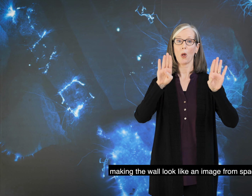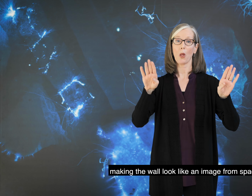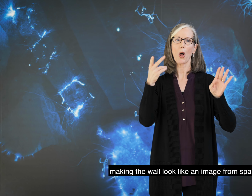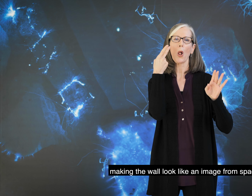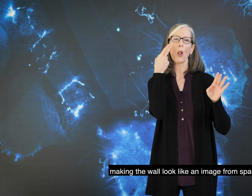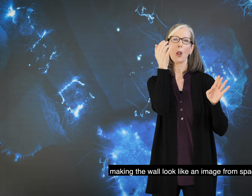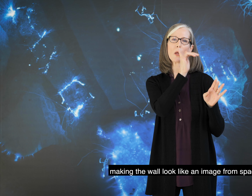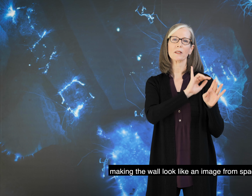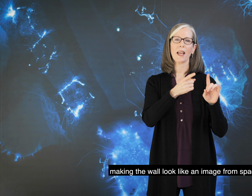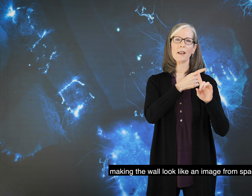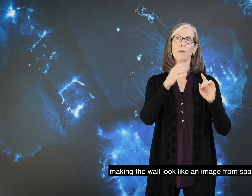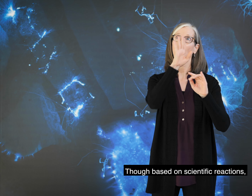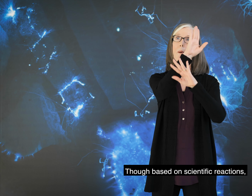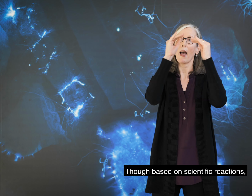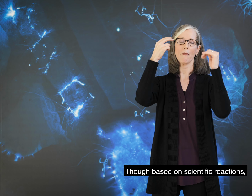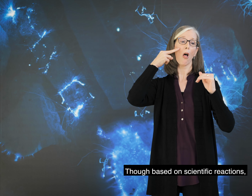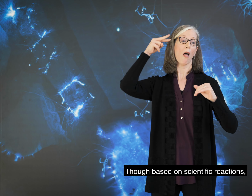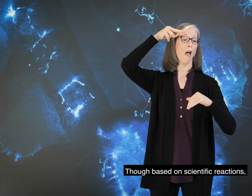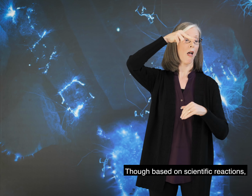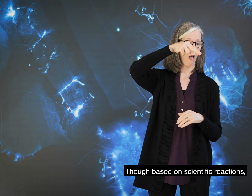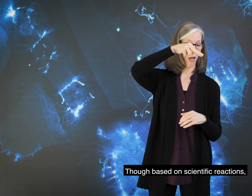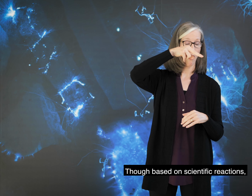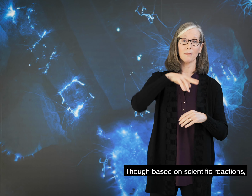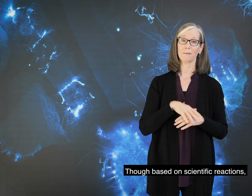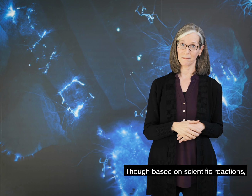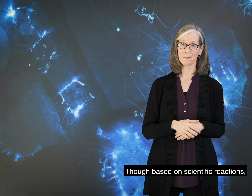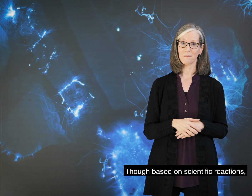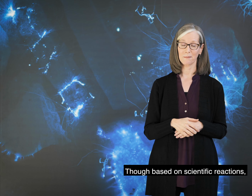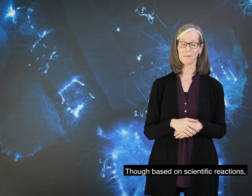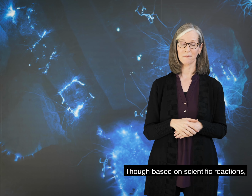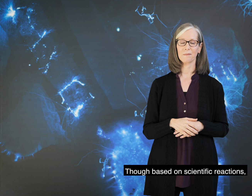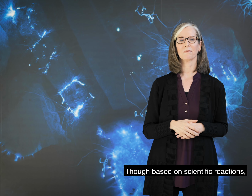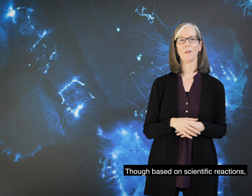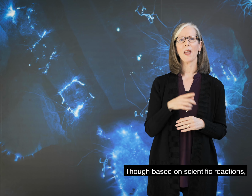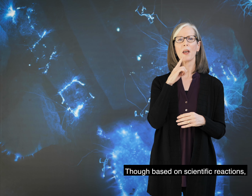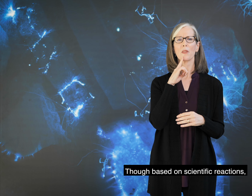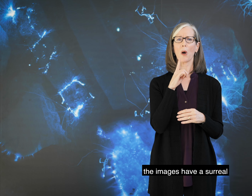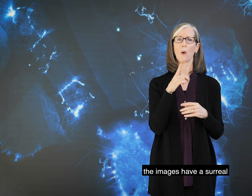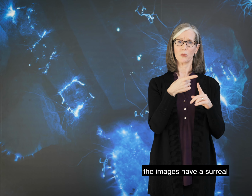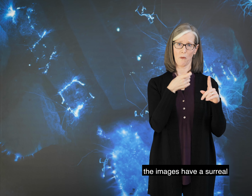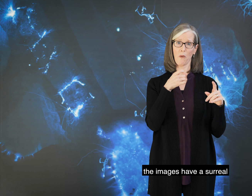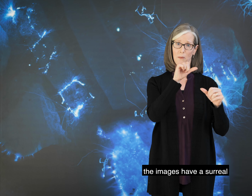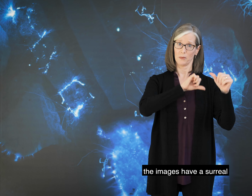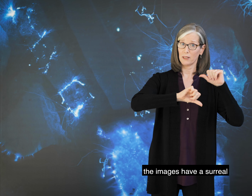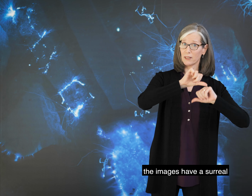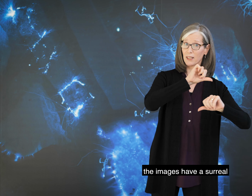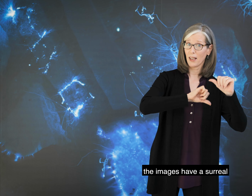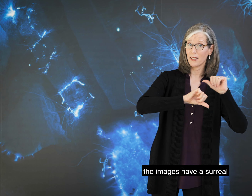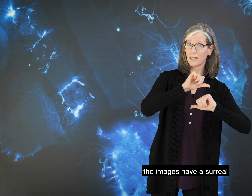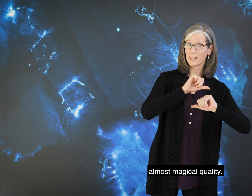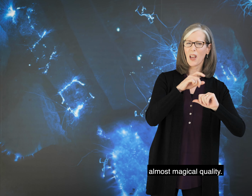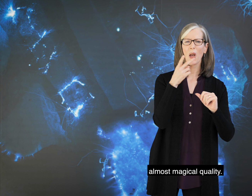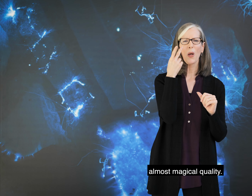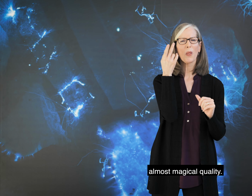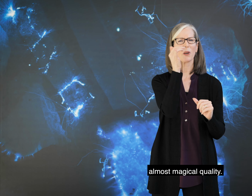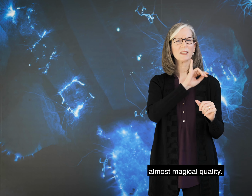an image from space. Though based on scientific reactions, the images have a surreal, almost magical